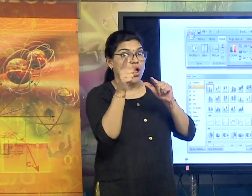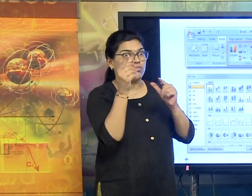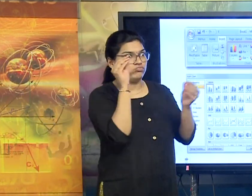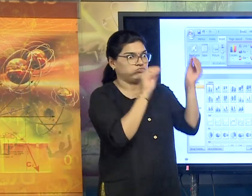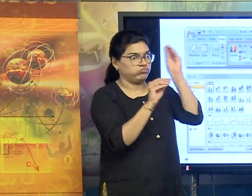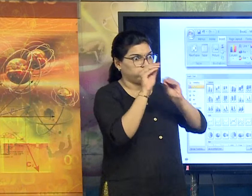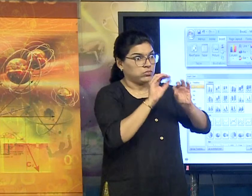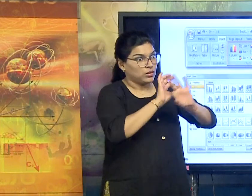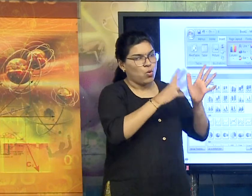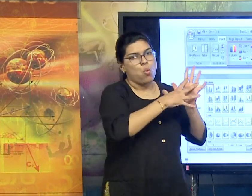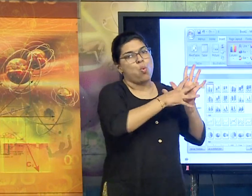shown.